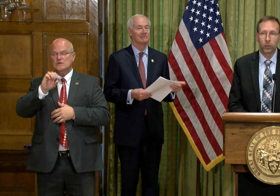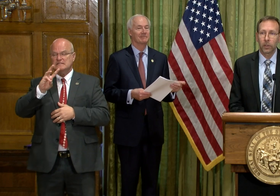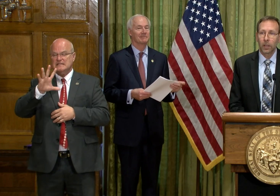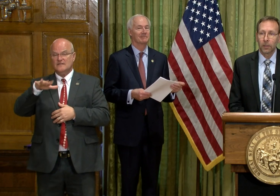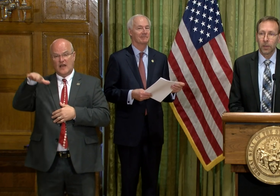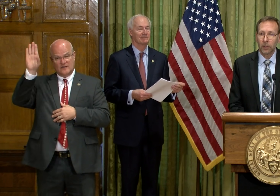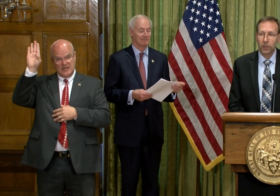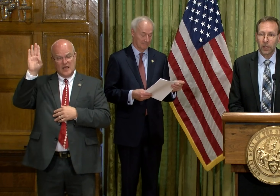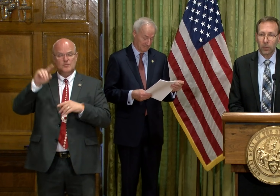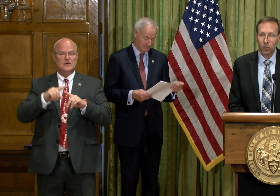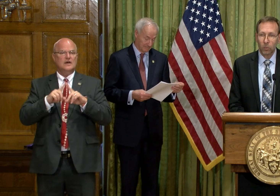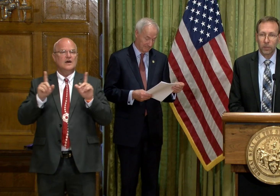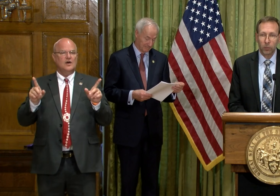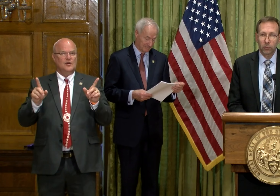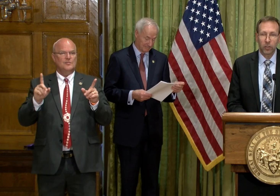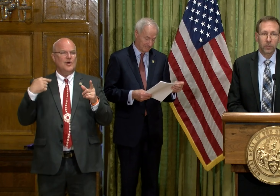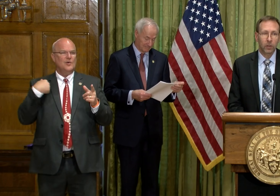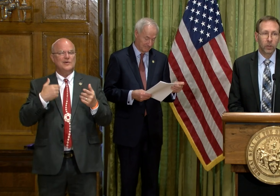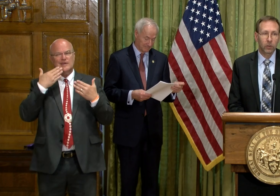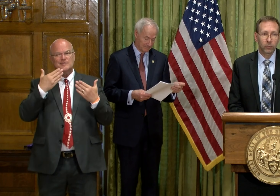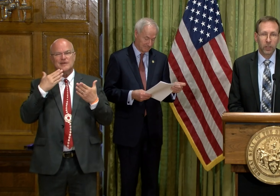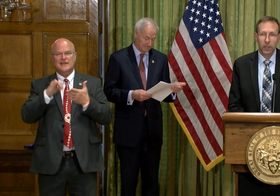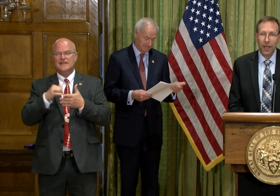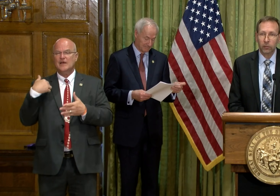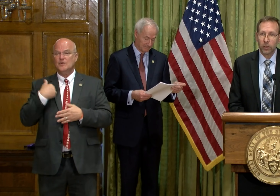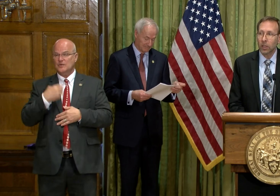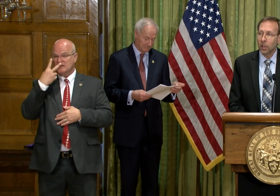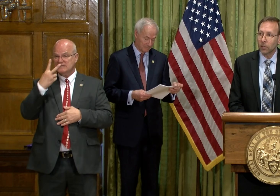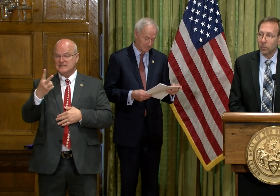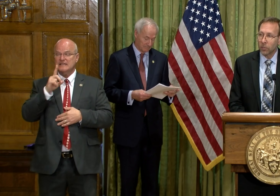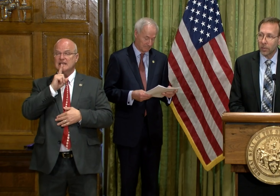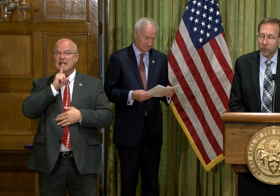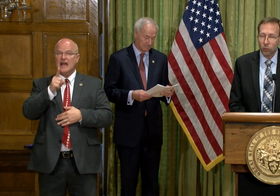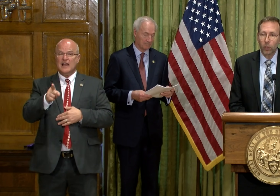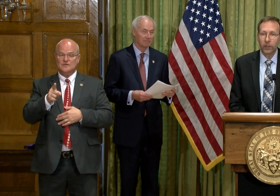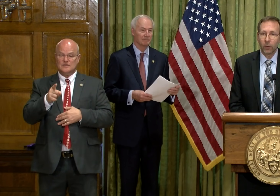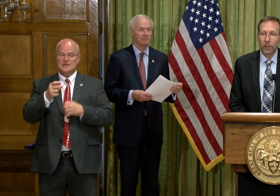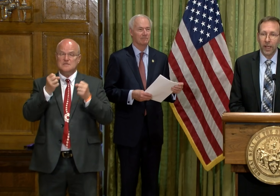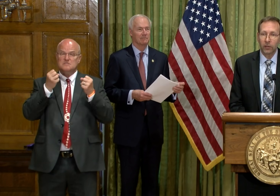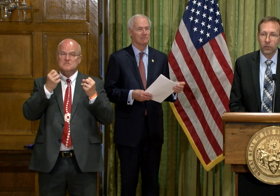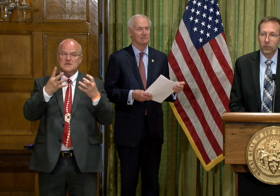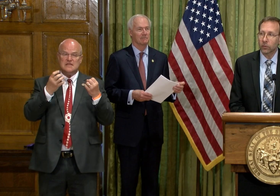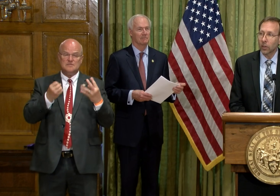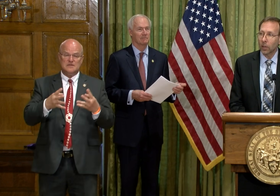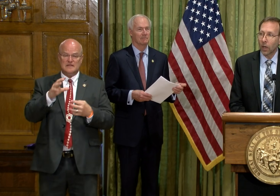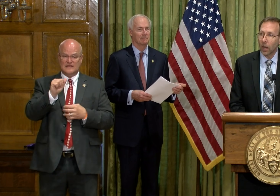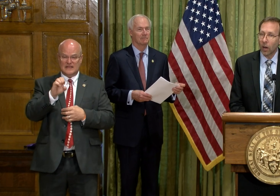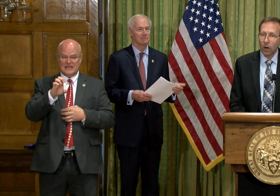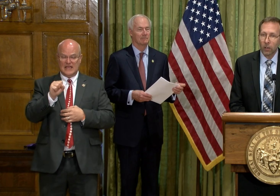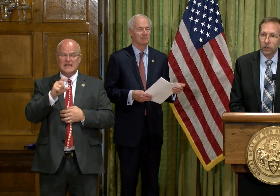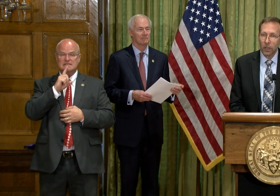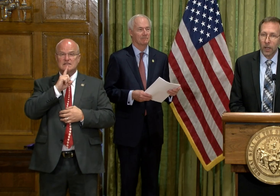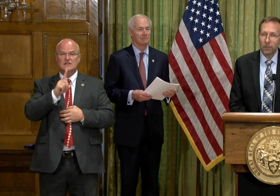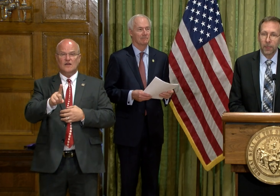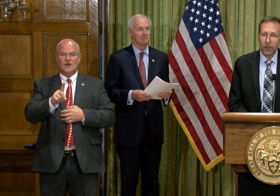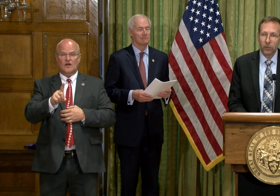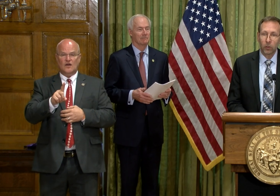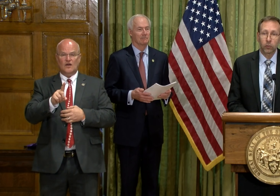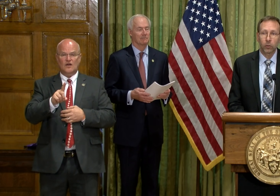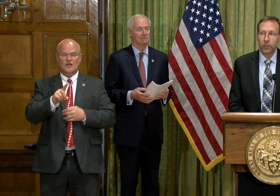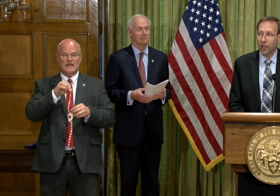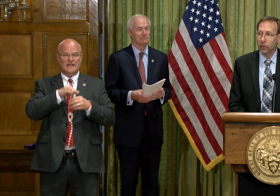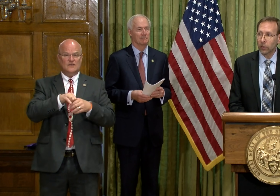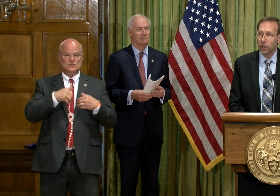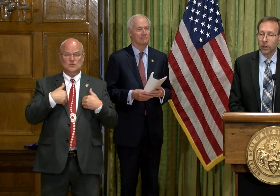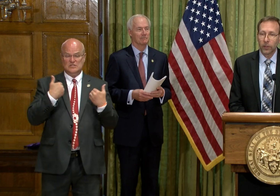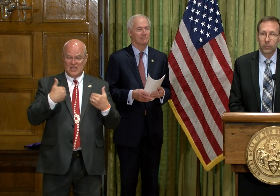65 and older, but we appreciate that we are seeing actually the majority of our cases are in